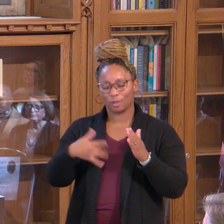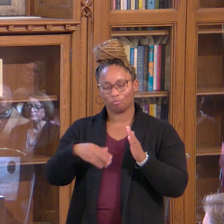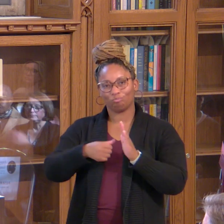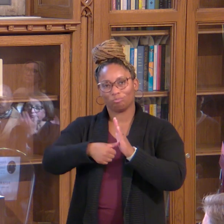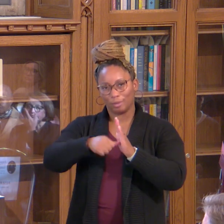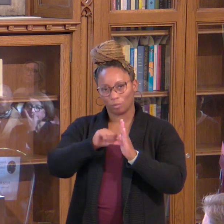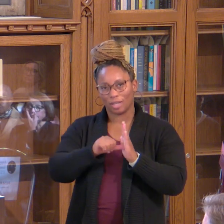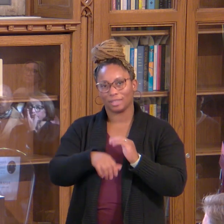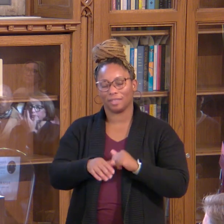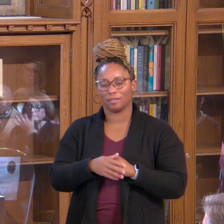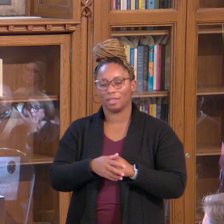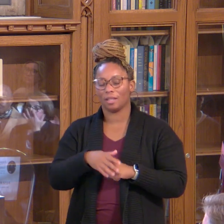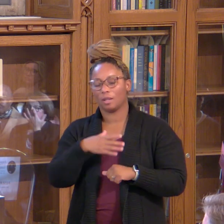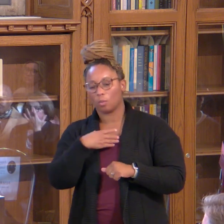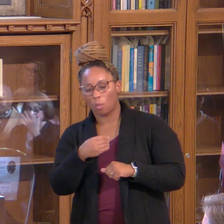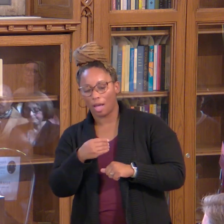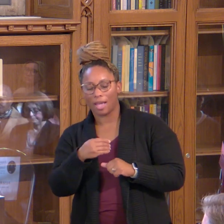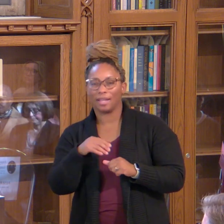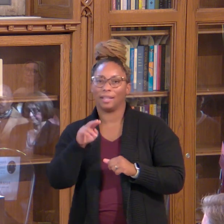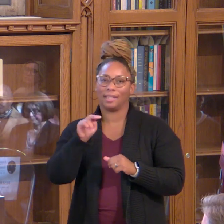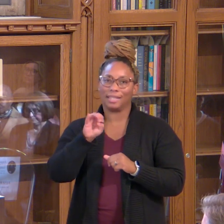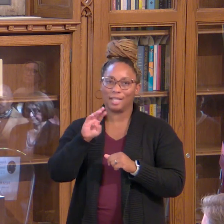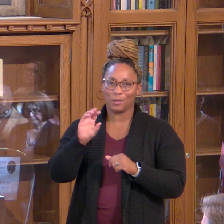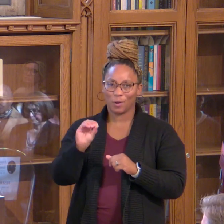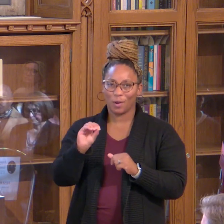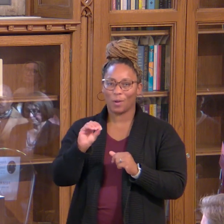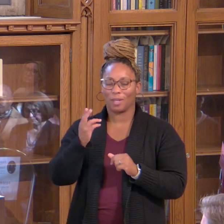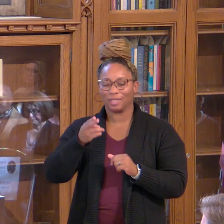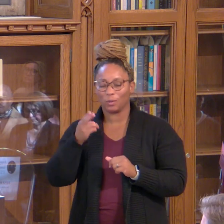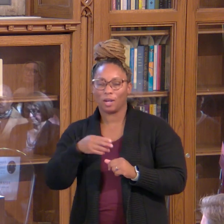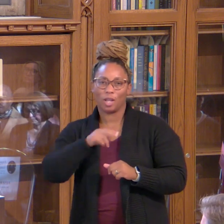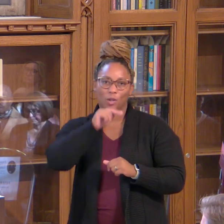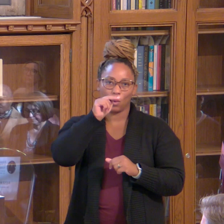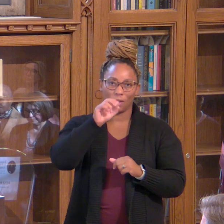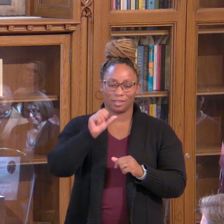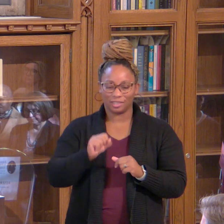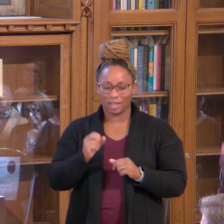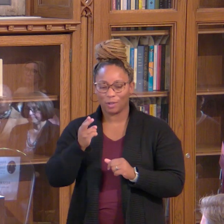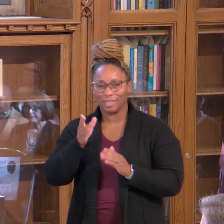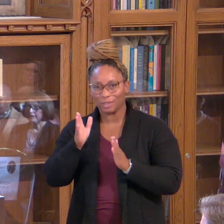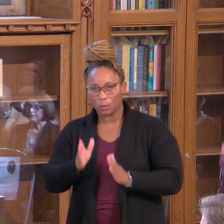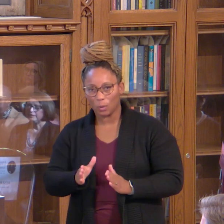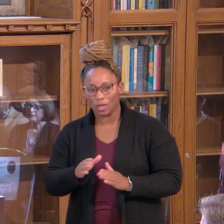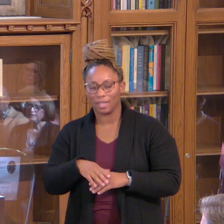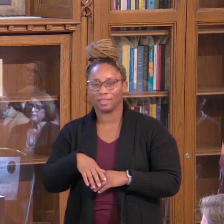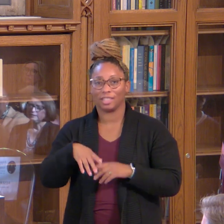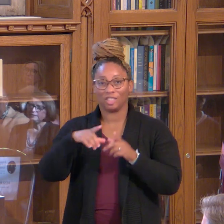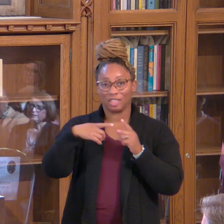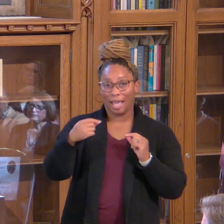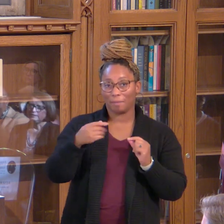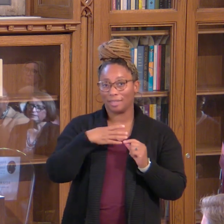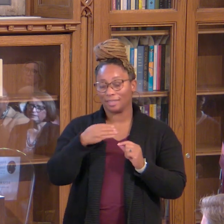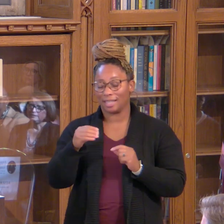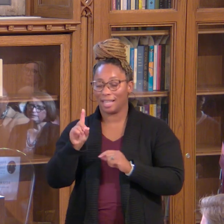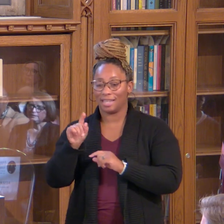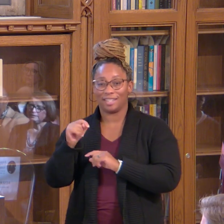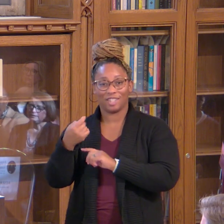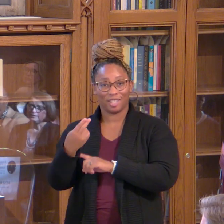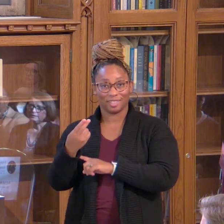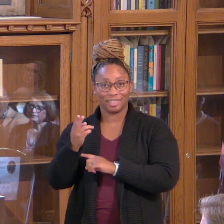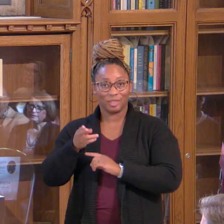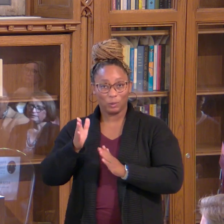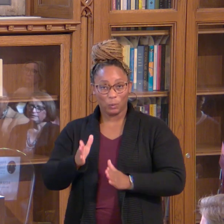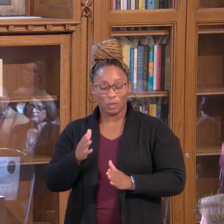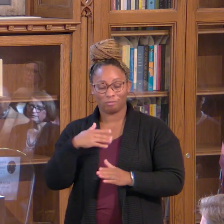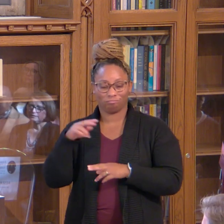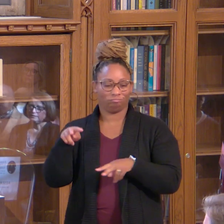impressive white and negro historians know northern and southern historians Japanese and Dutch historians have